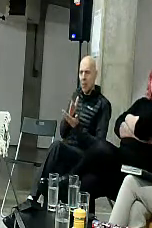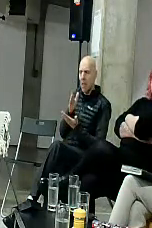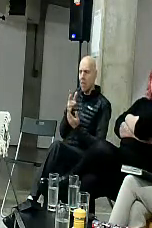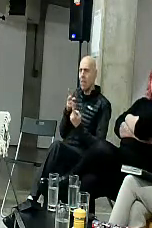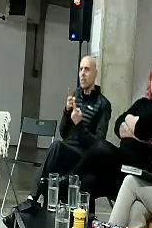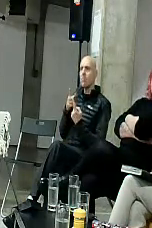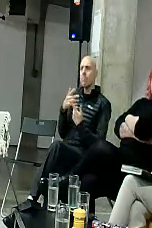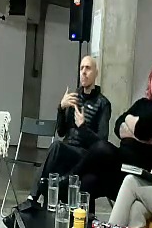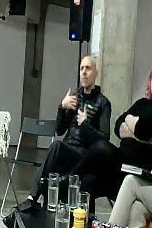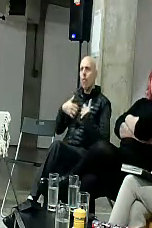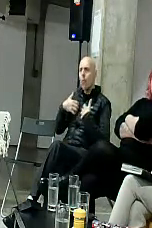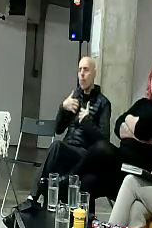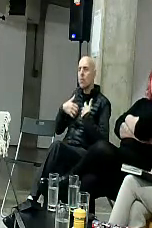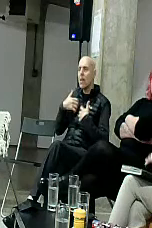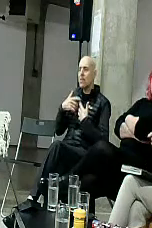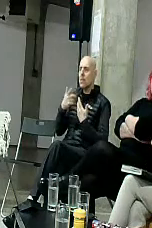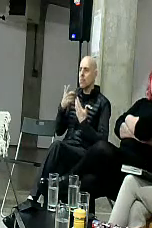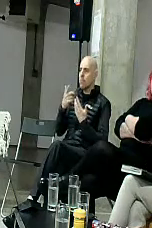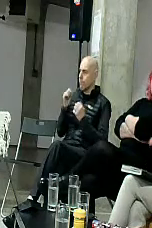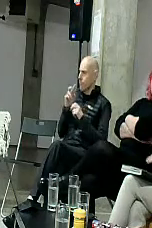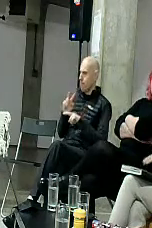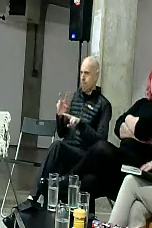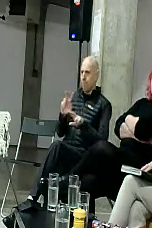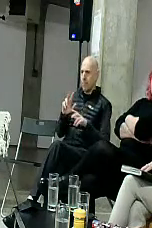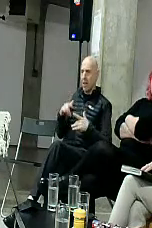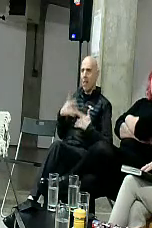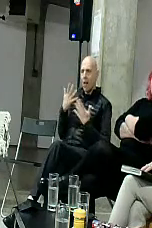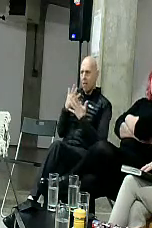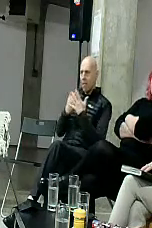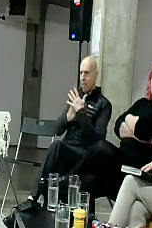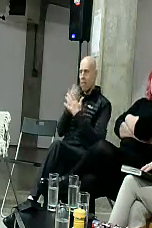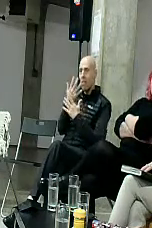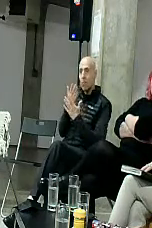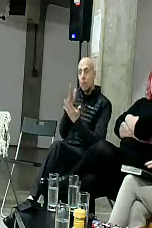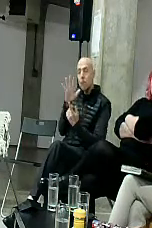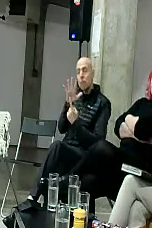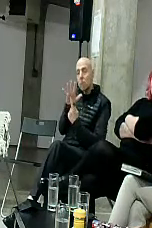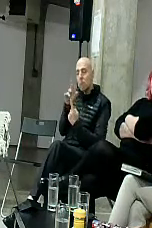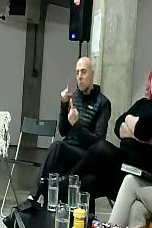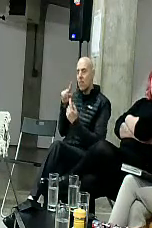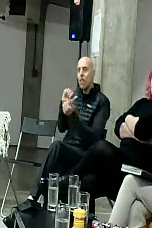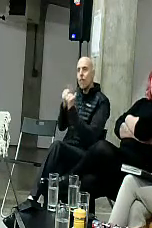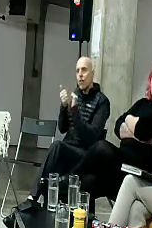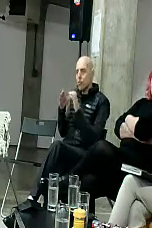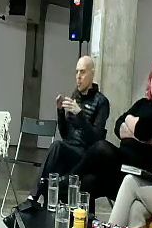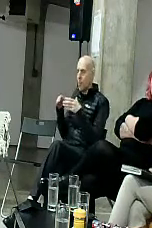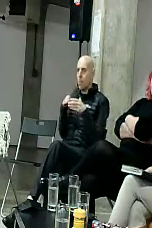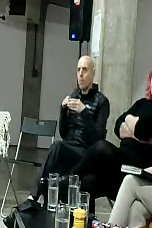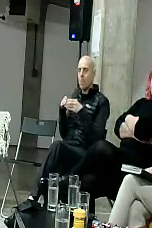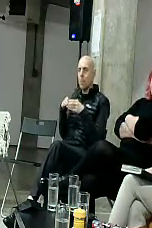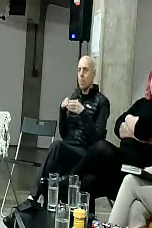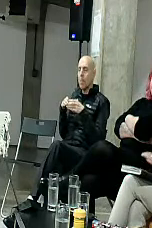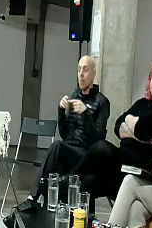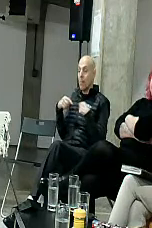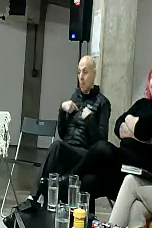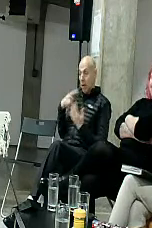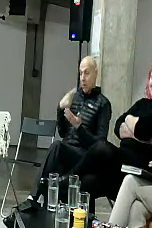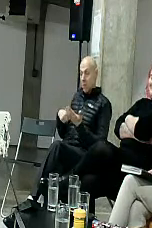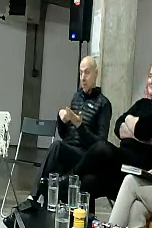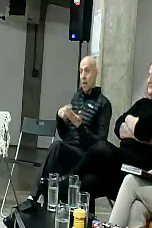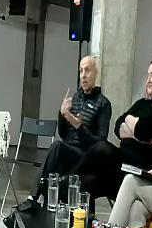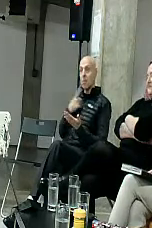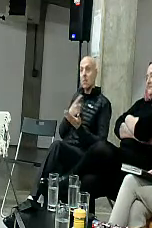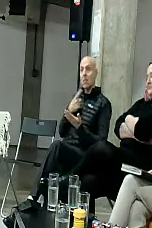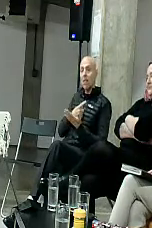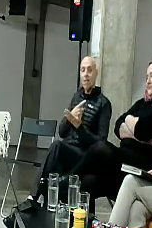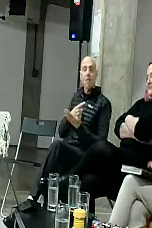enthusiasm about life kind of developed, and it was mainly through his friendship groups. So I decided to bring the book